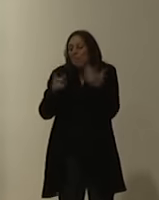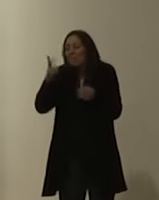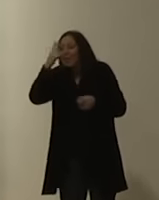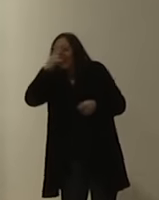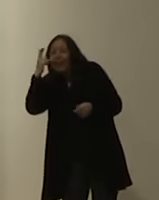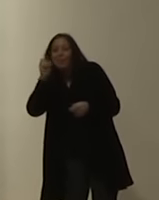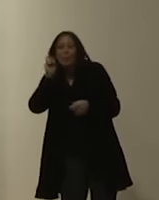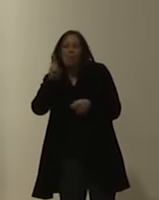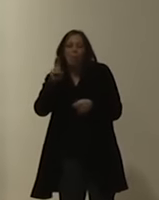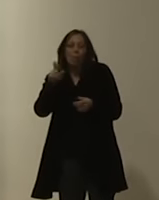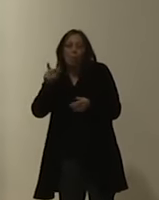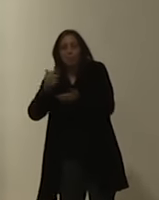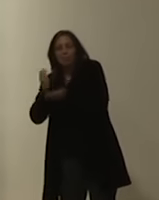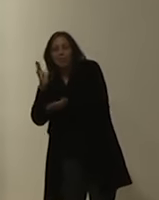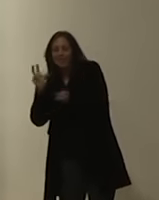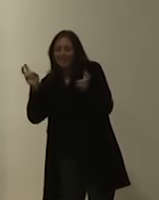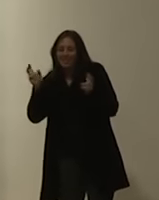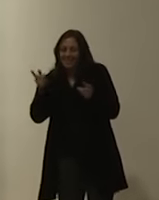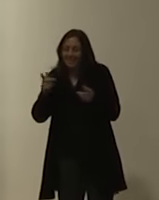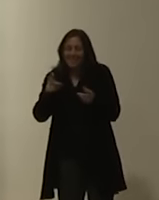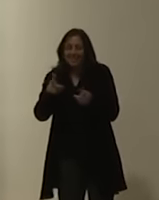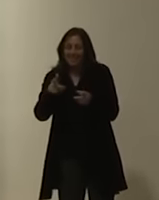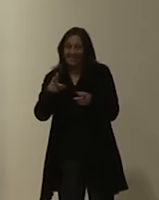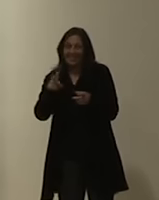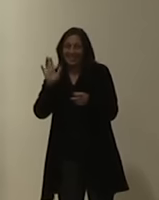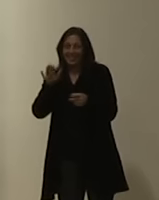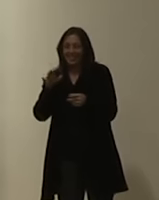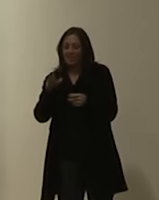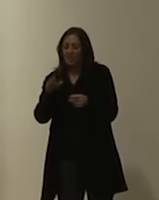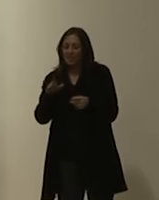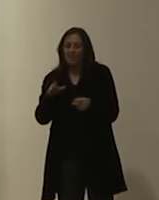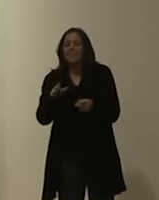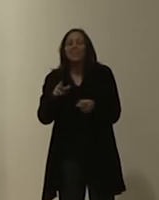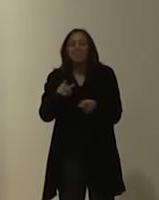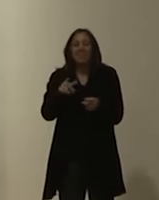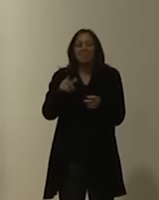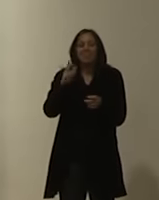She said that suspiciously. That meant you were a Protestant. Or Jewish,